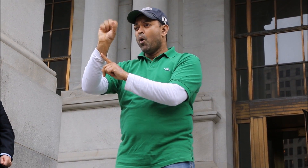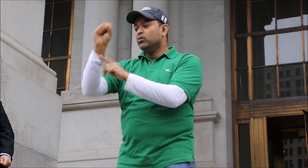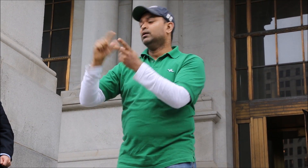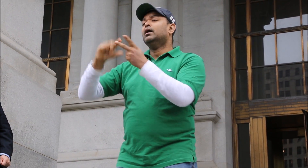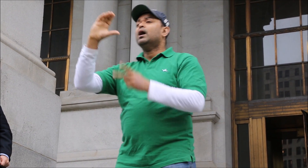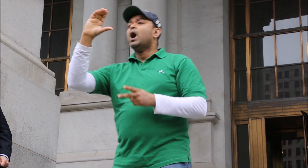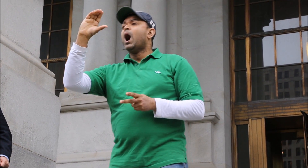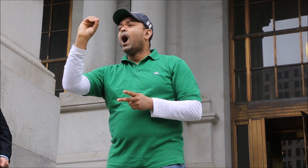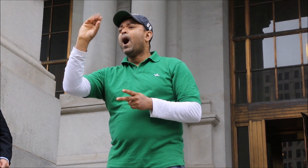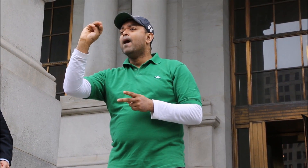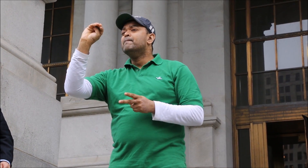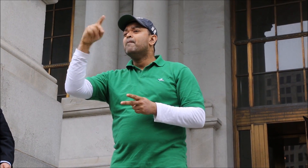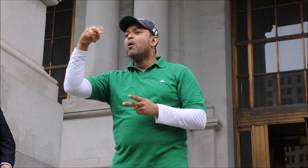Hello, New York.